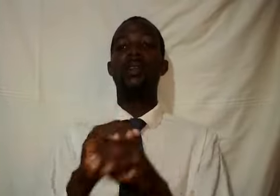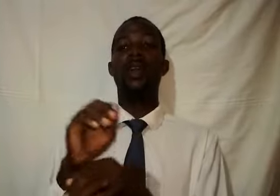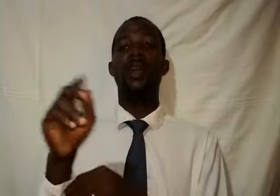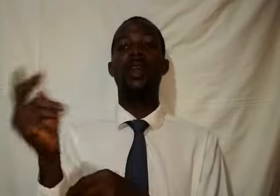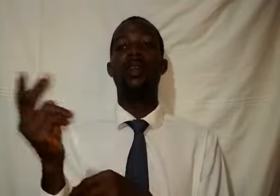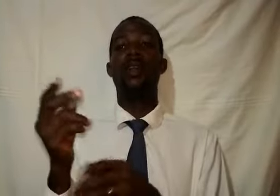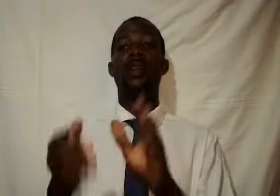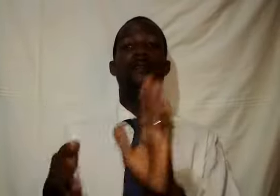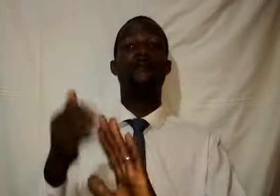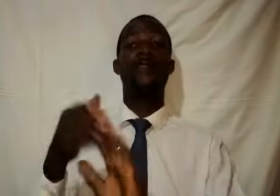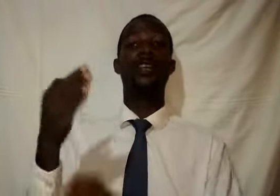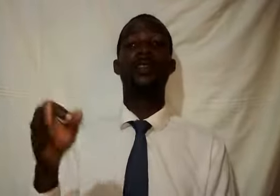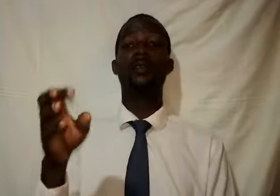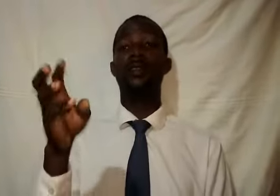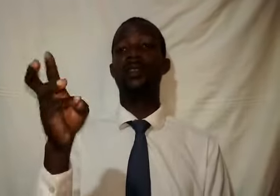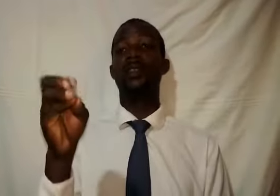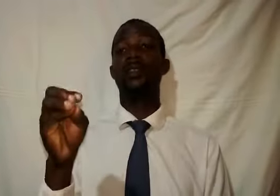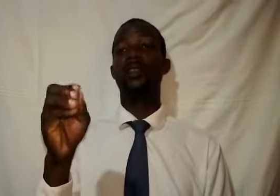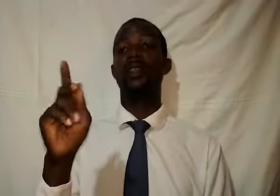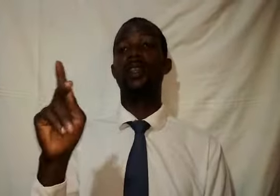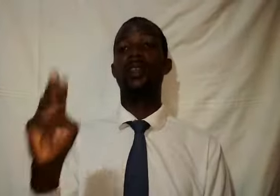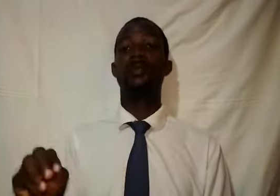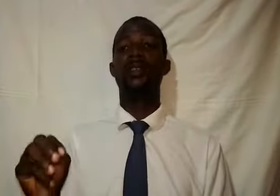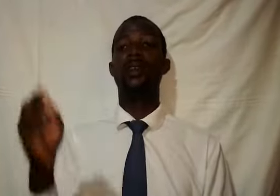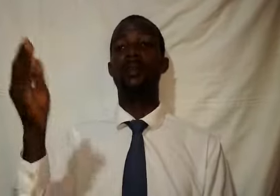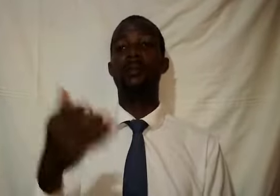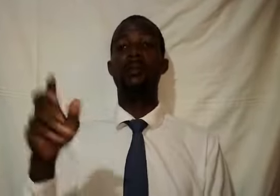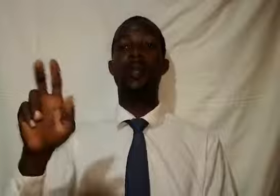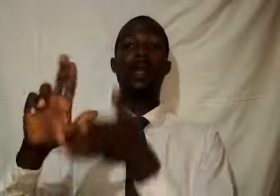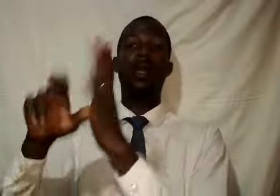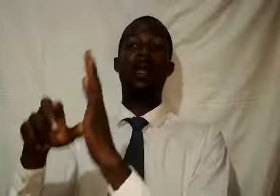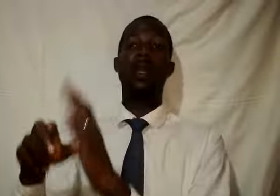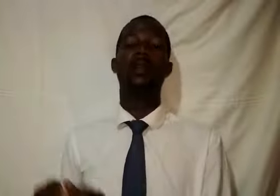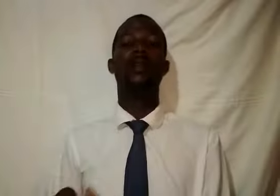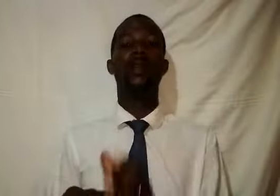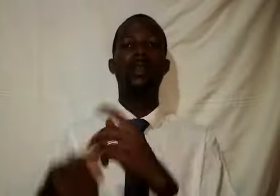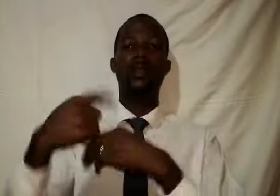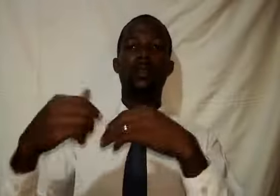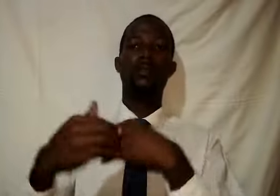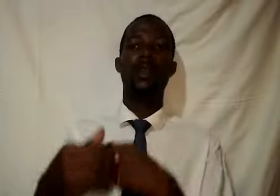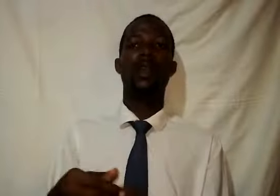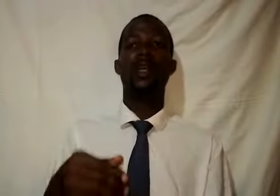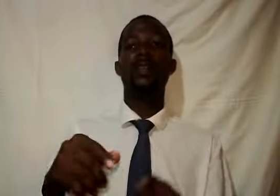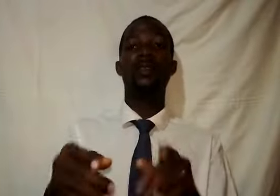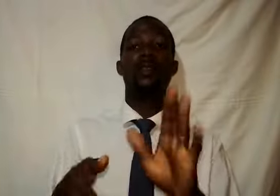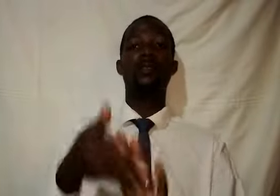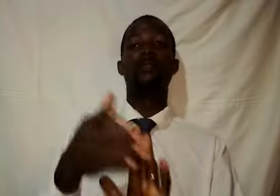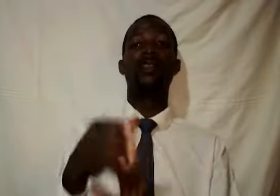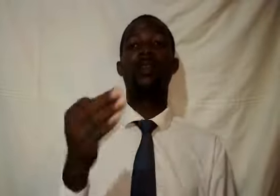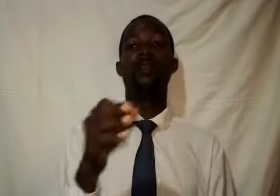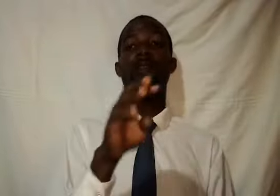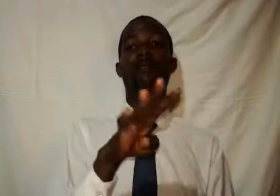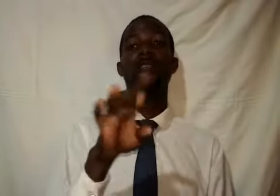of 60 km per hour. She returned at an average speed of 48 km per